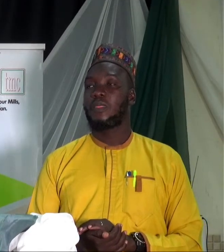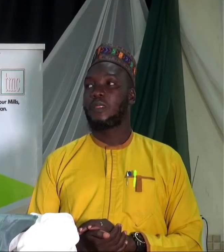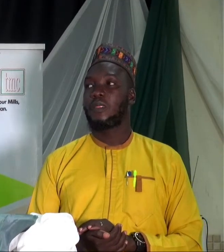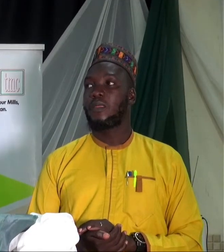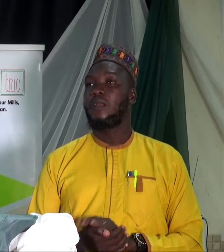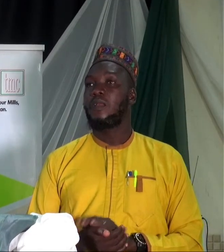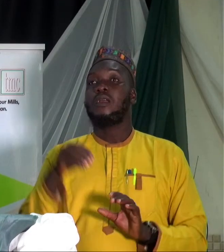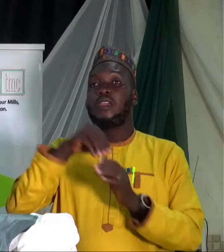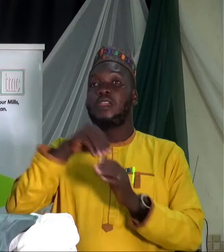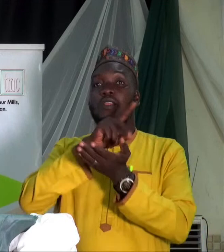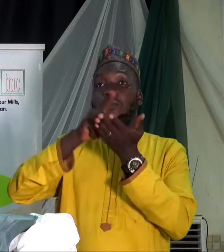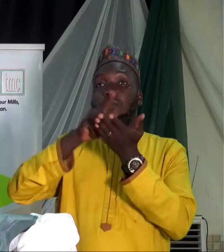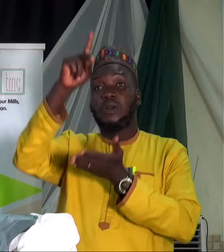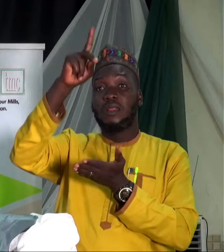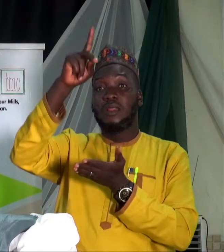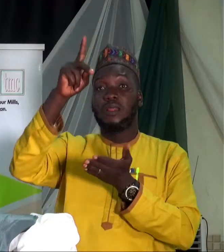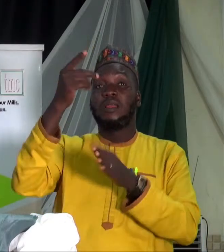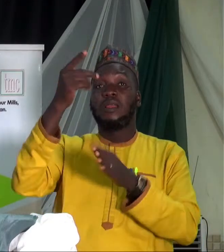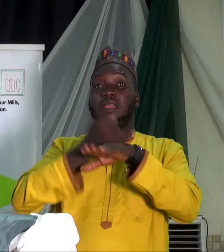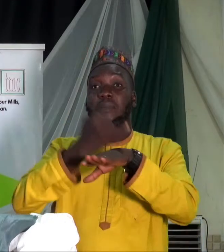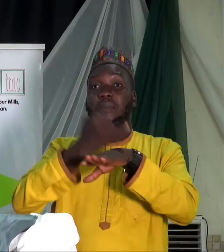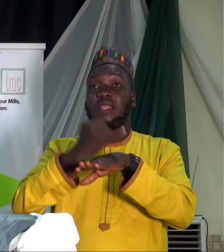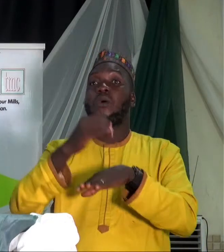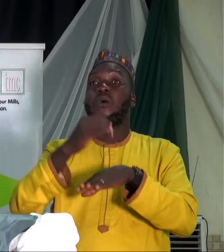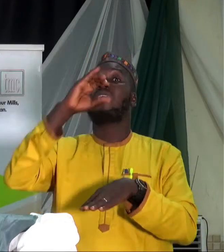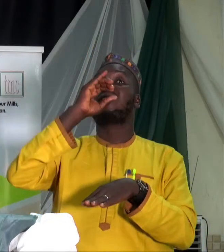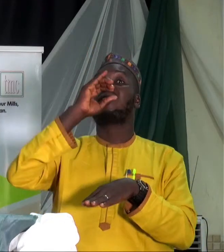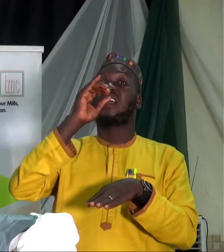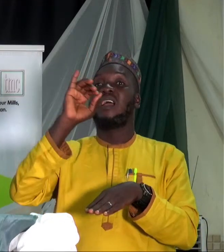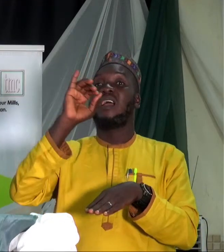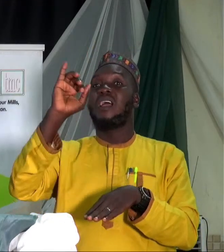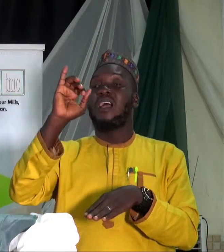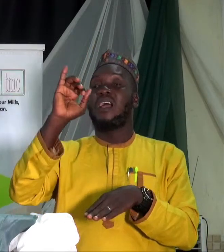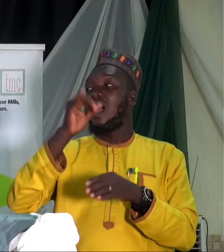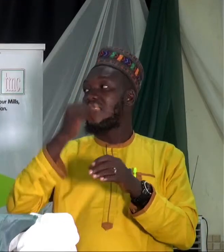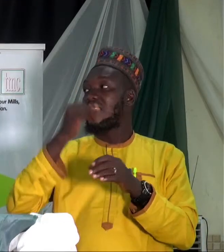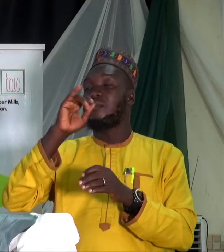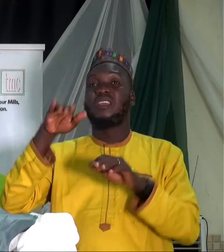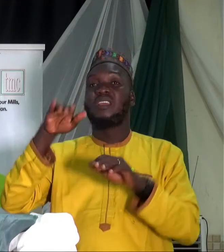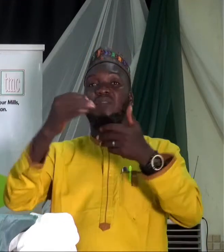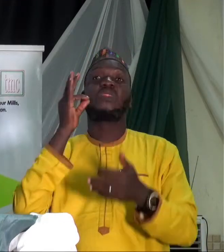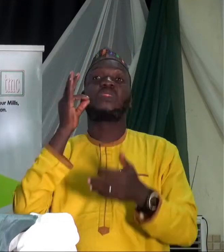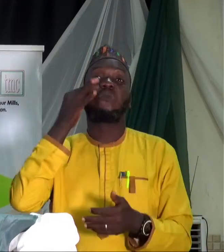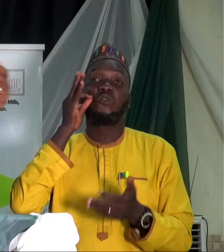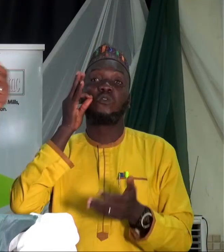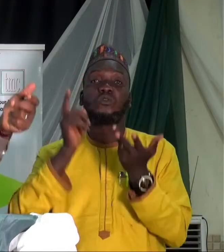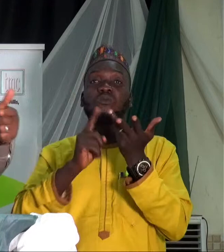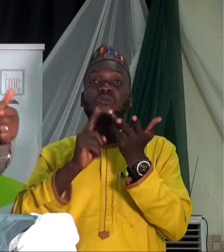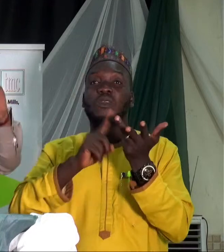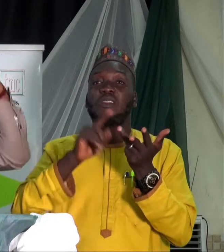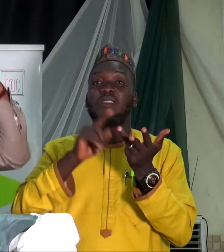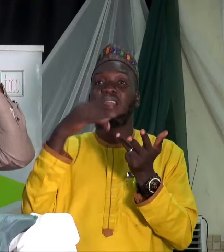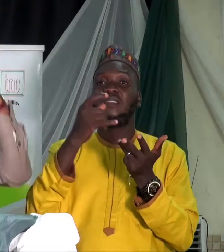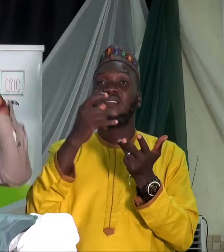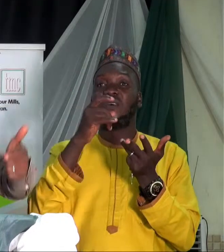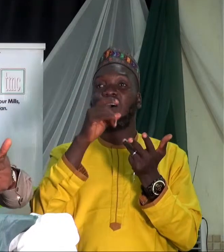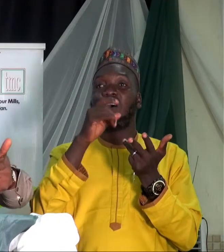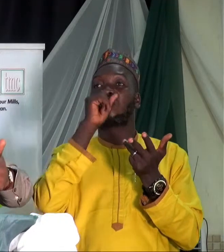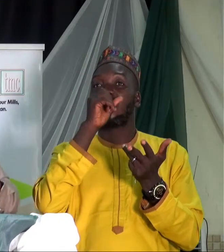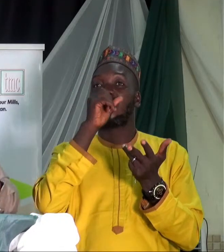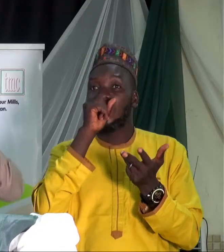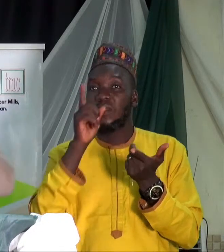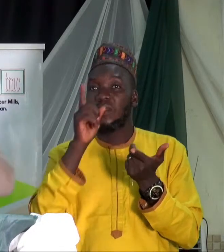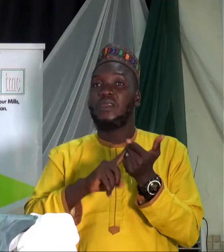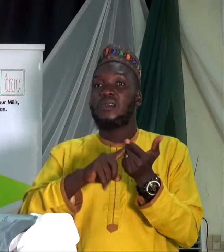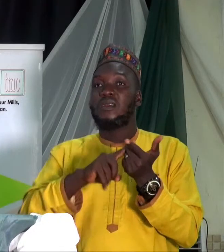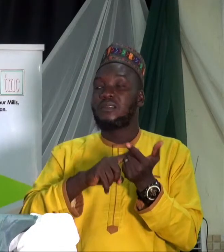am ice cream during the lunch, won fun wa fruit, won fun wa roasted, won ba wa gba be even